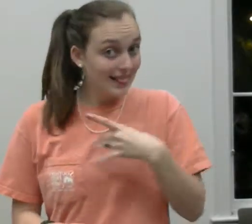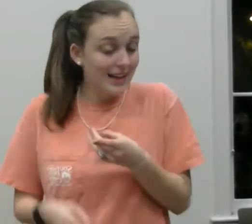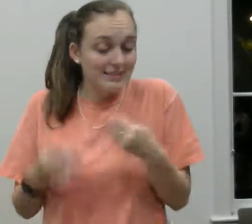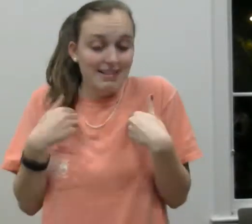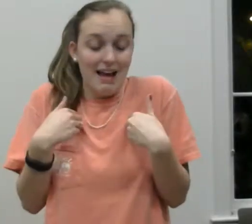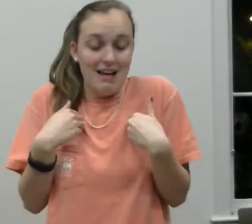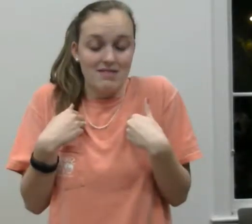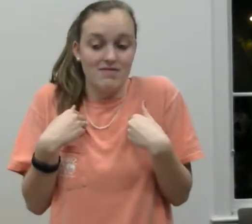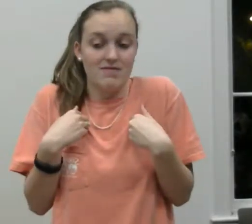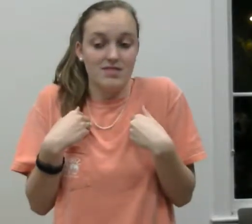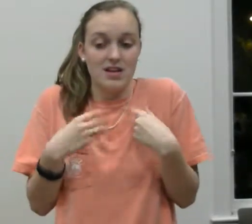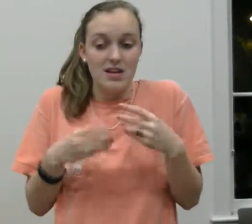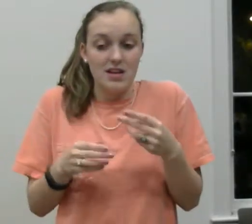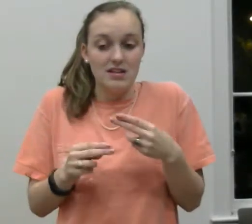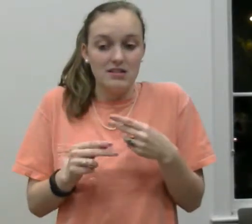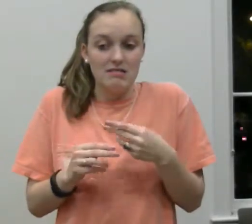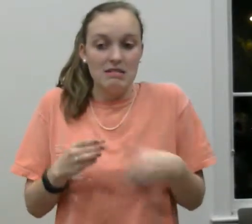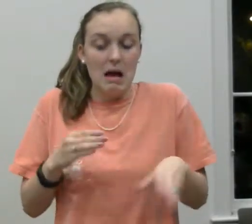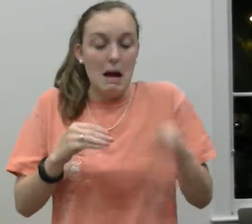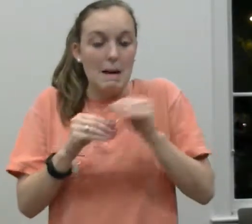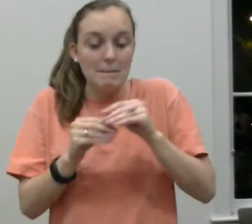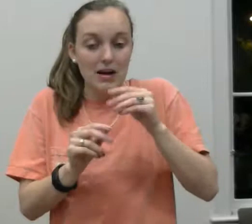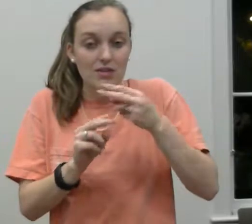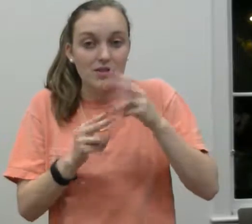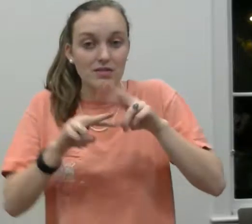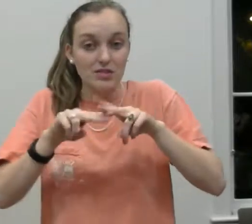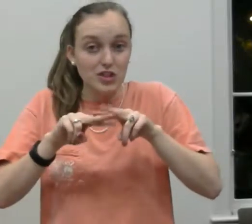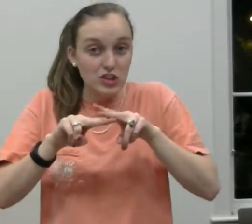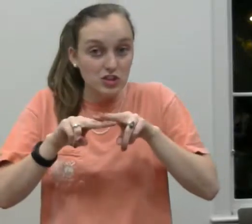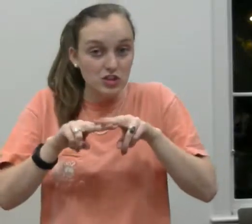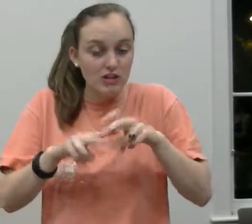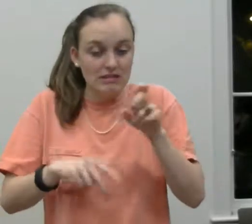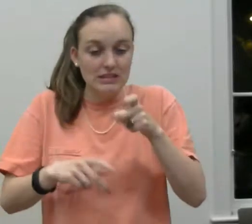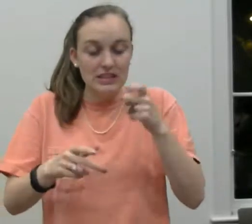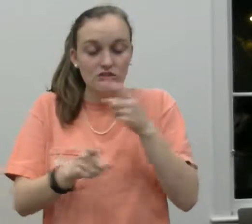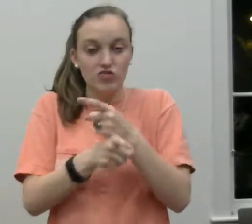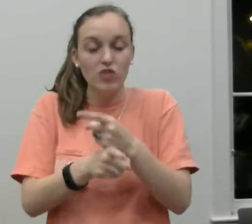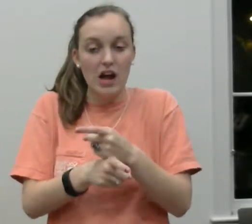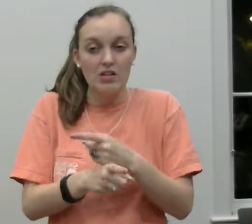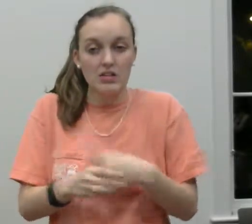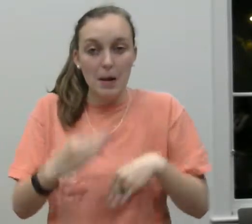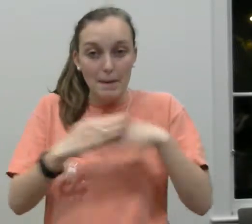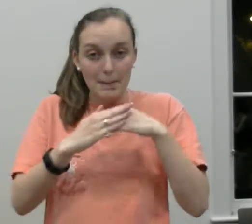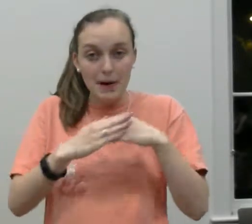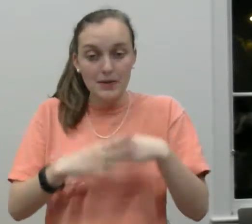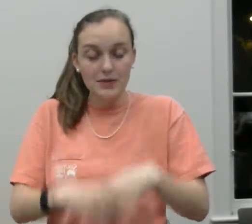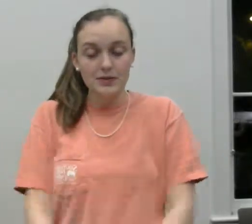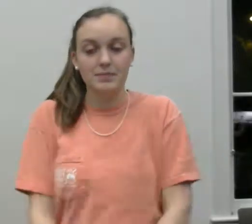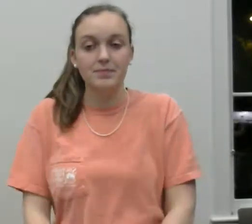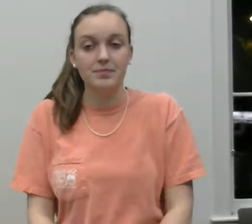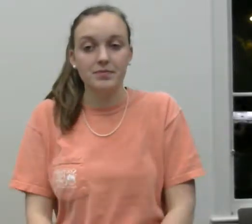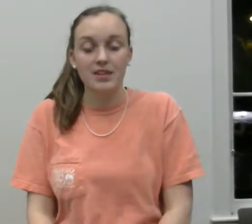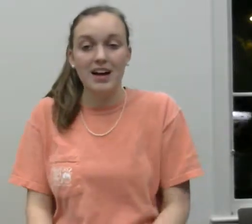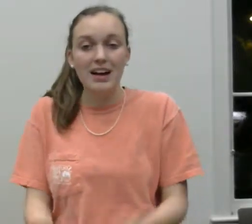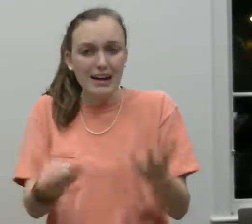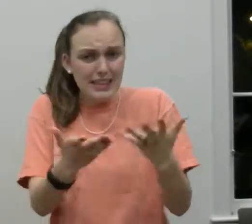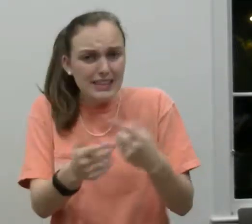We're learning more about that as it goes on. All of the organisms are composed of cells. This is something that